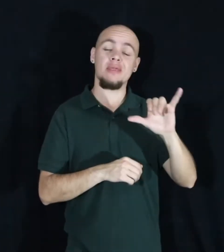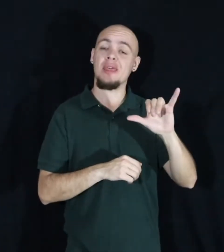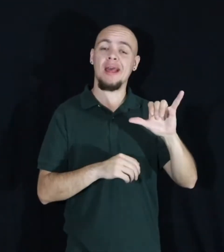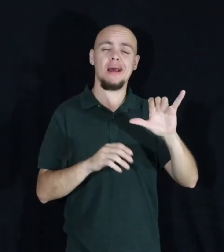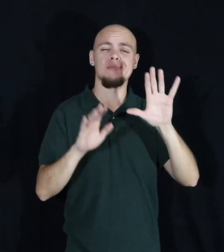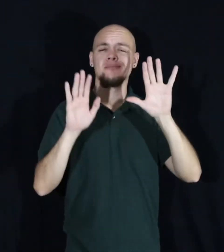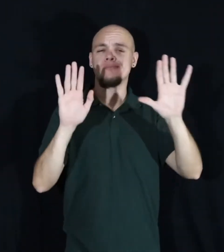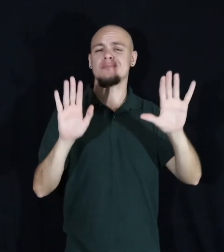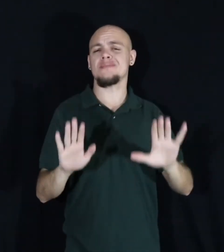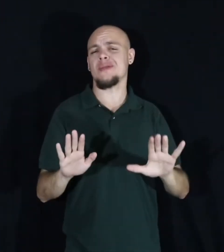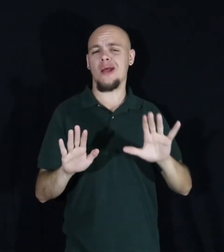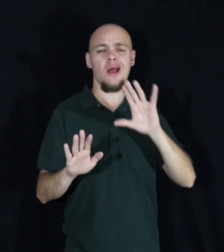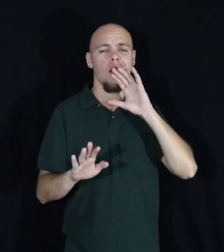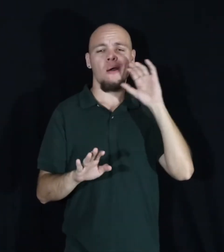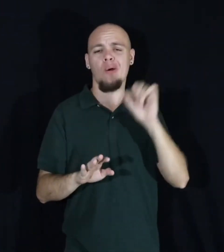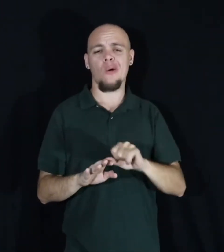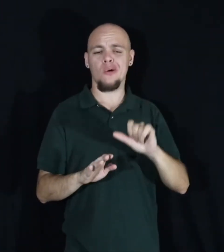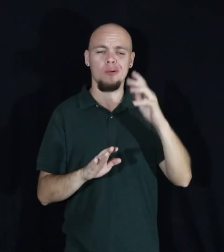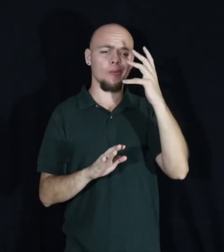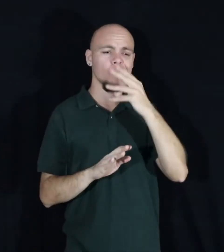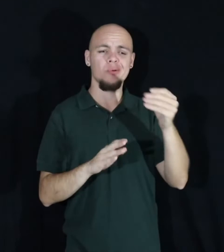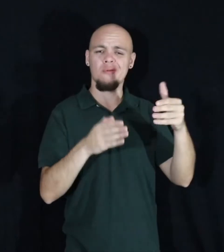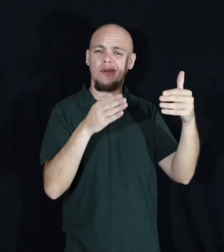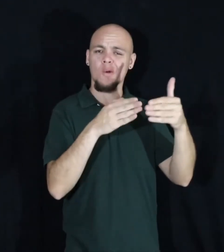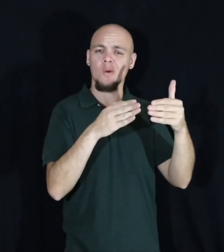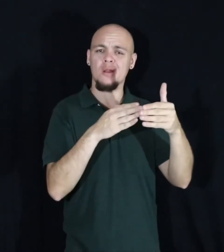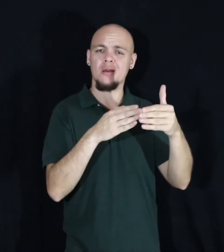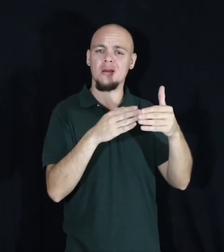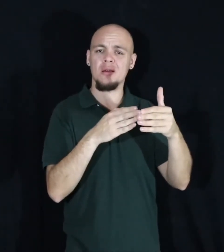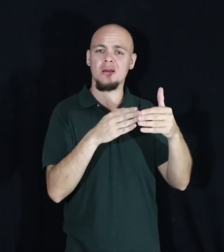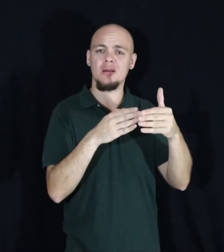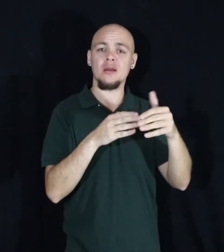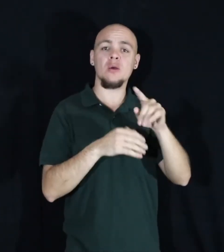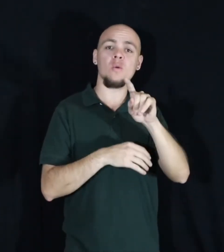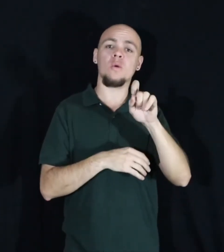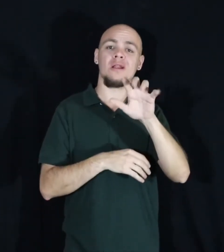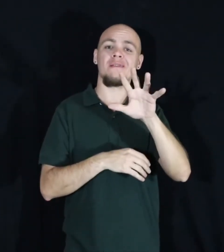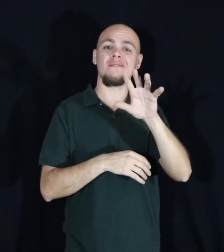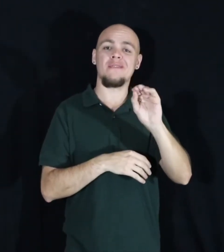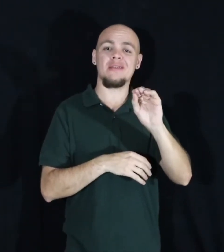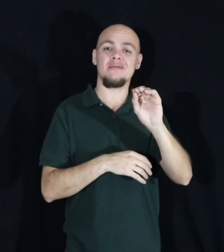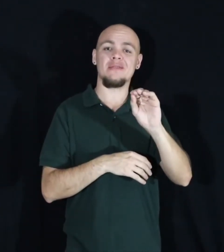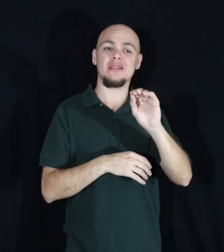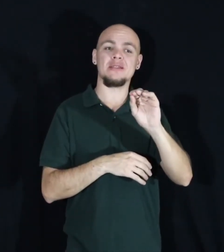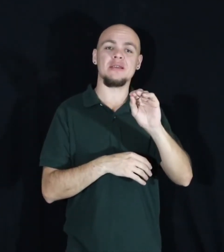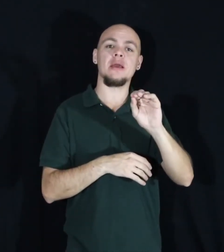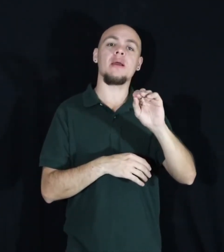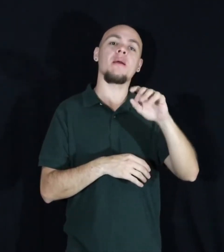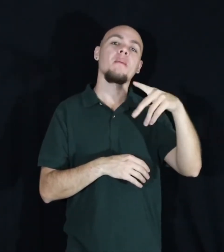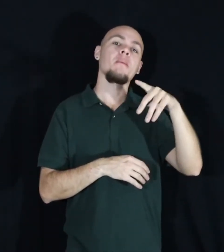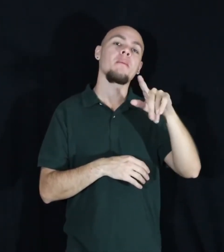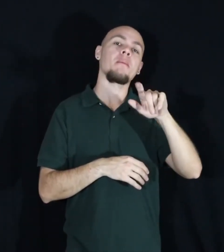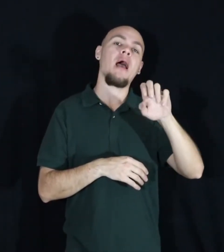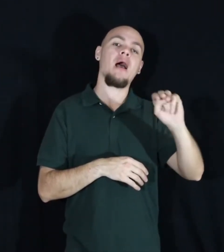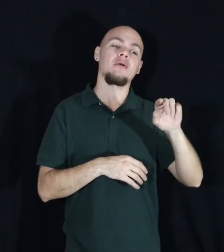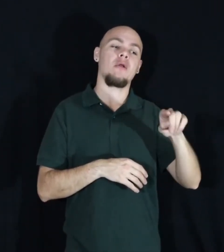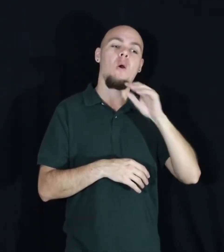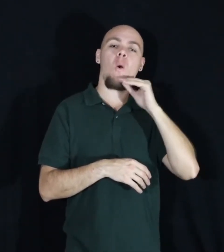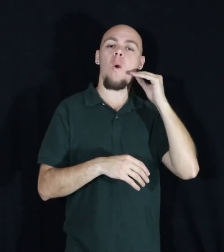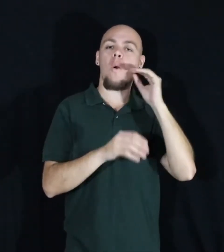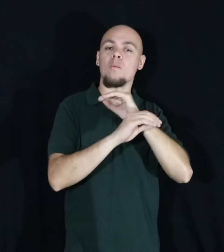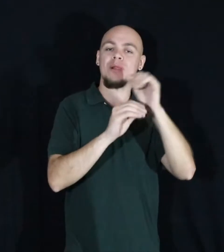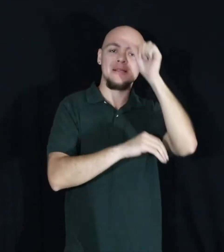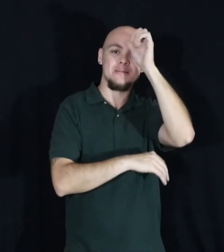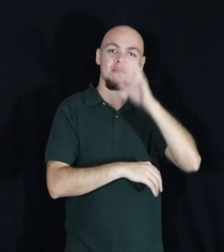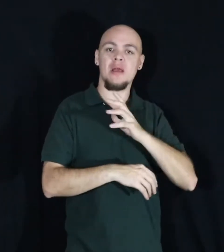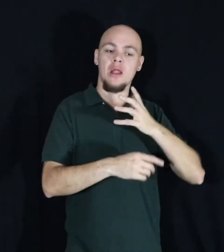this old, beautiful corner of New Orleans is the 115-pound junkie homeless man in the corner,